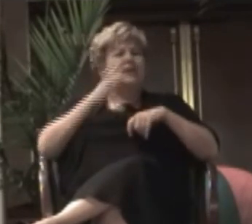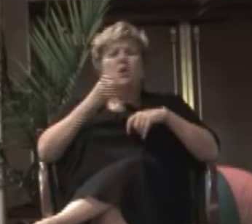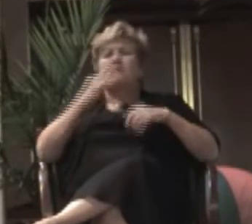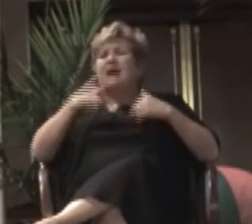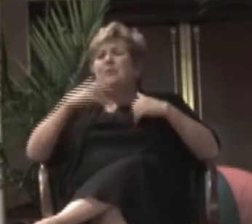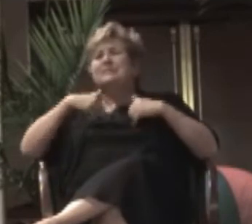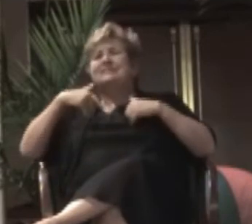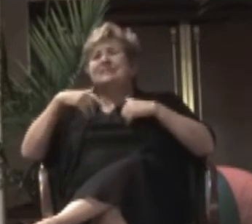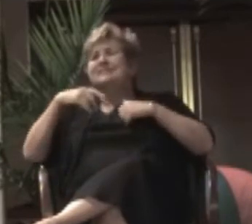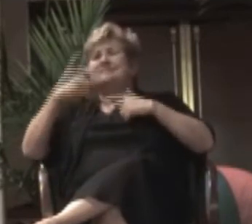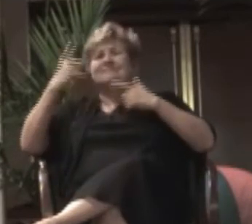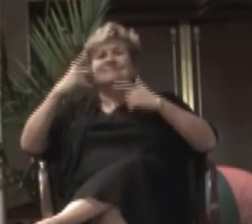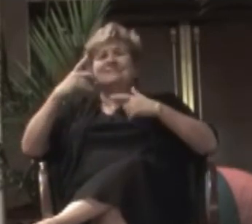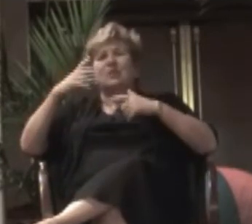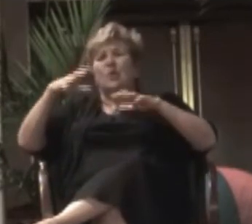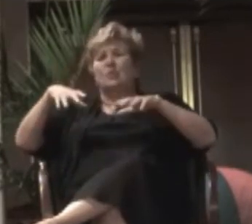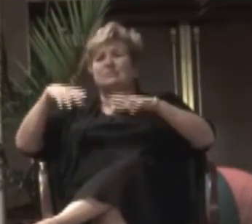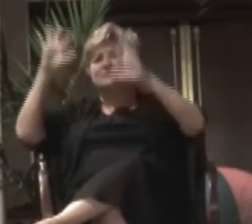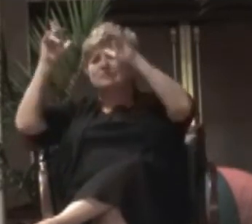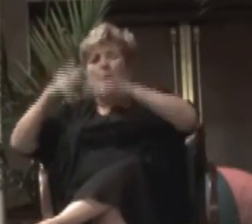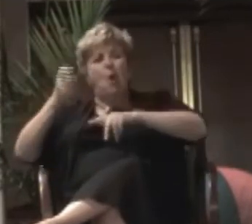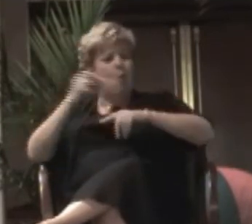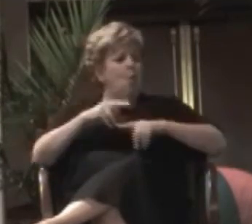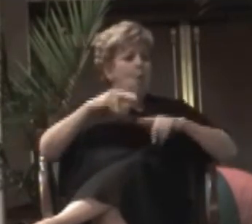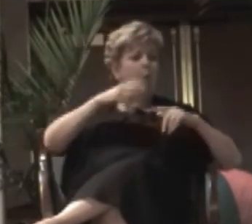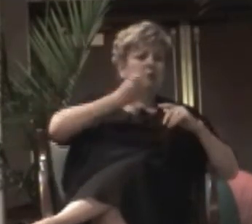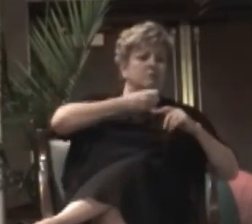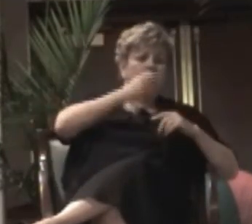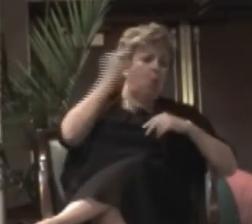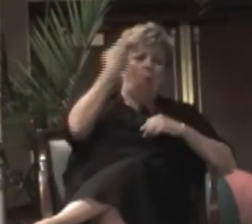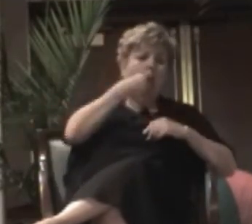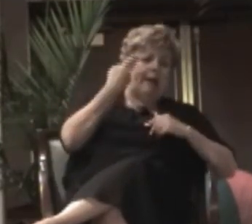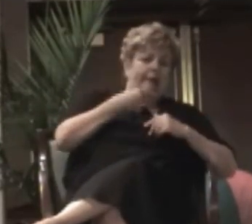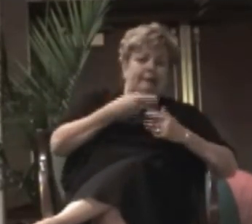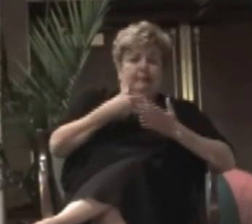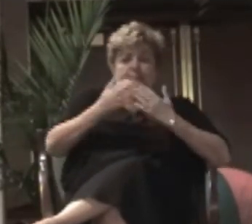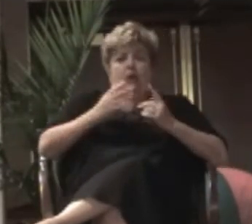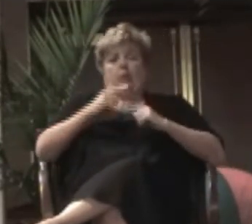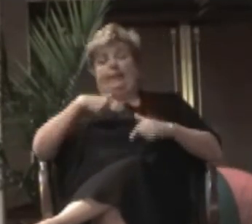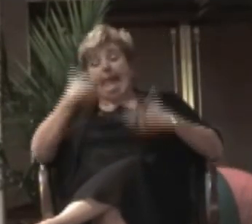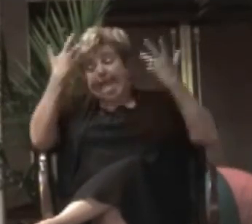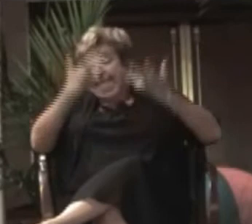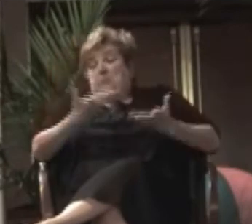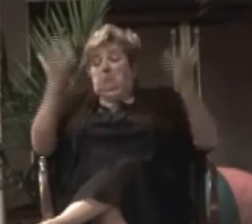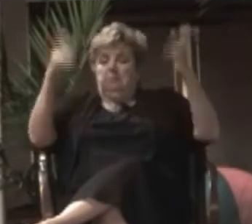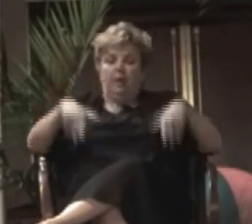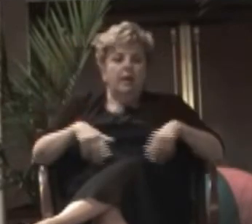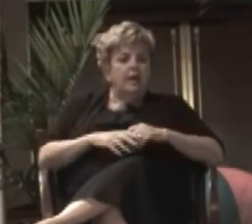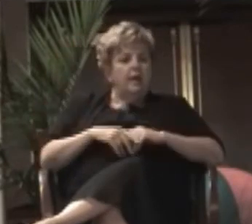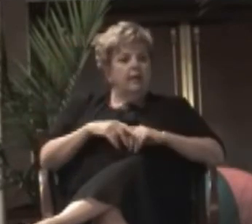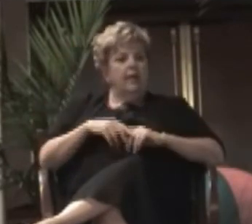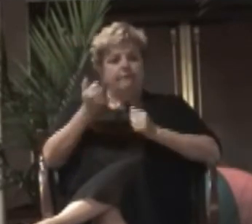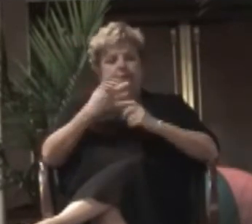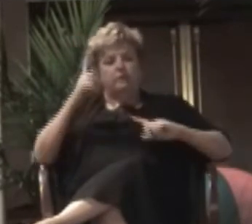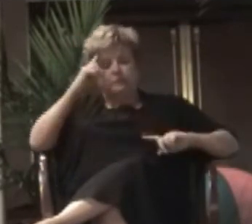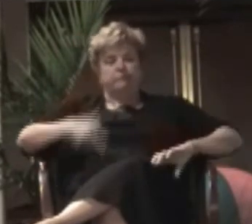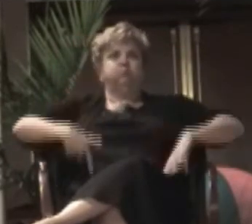much care, because I do the same thing in either place. And in the course of all that madness, an unfortunate